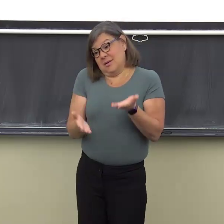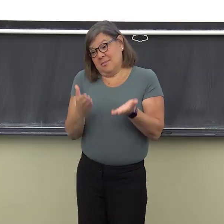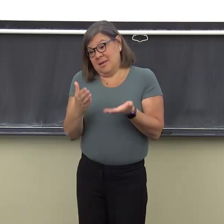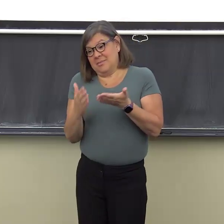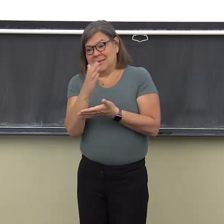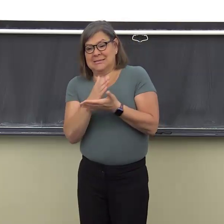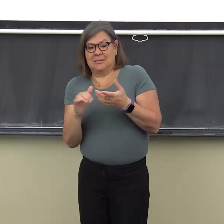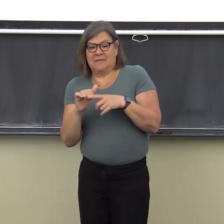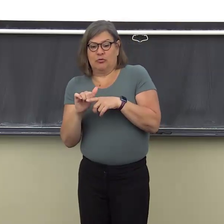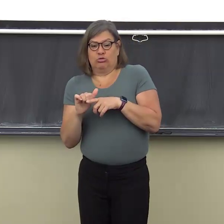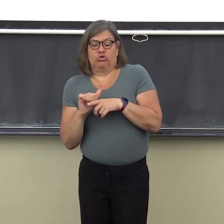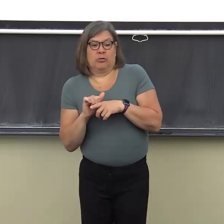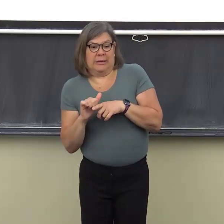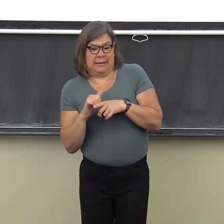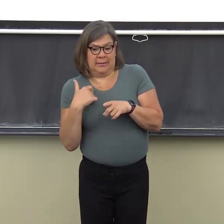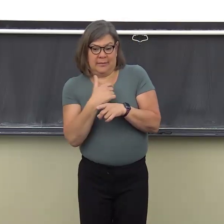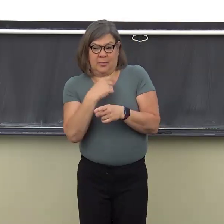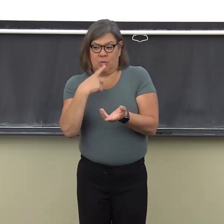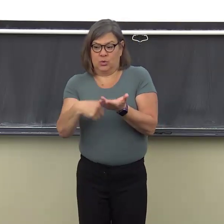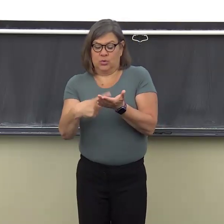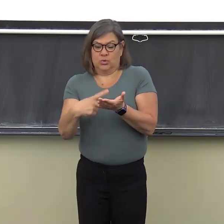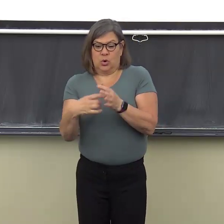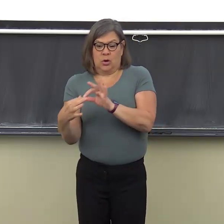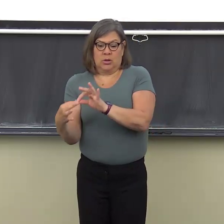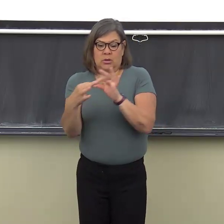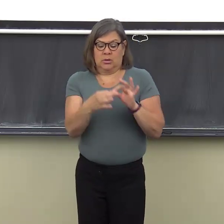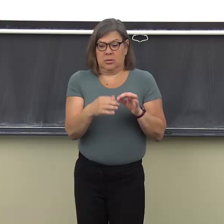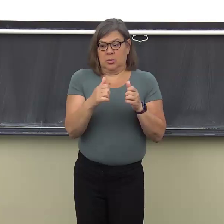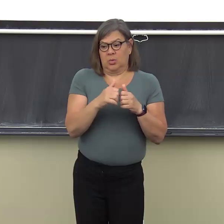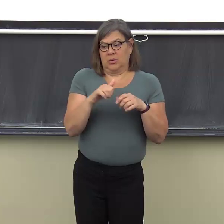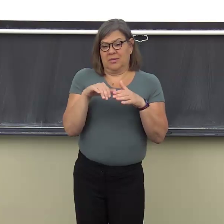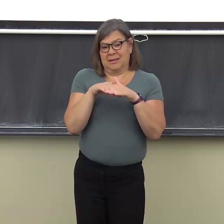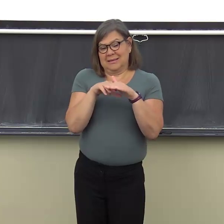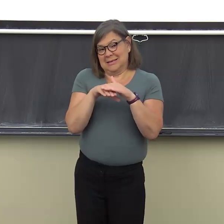the training that we're talking around about accessibility